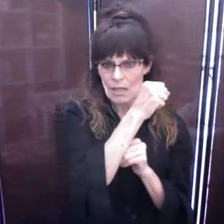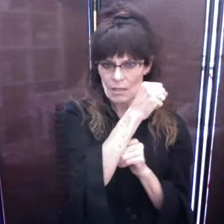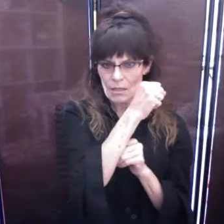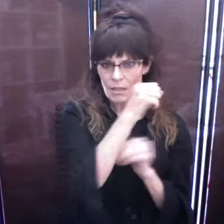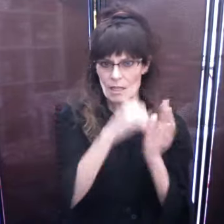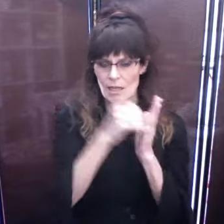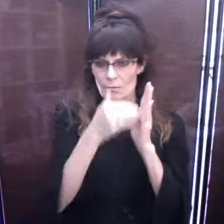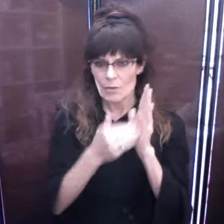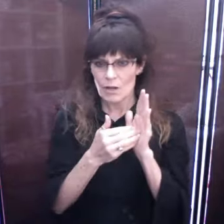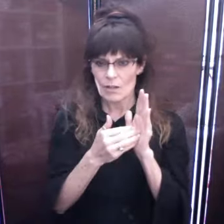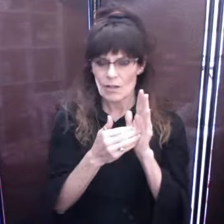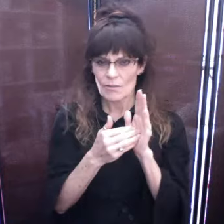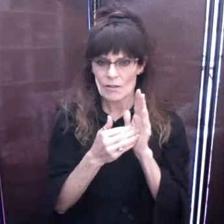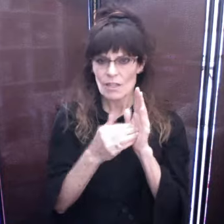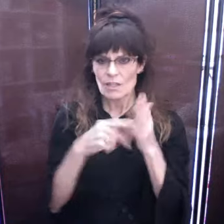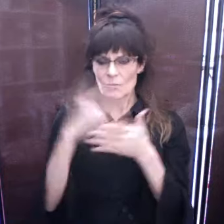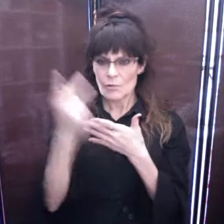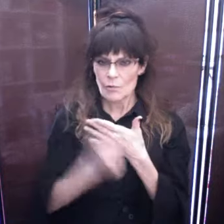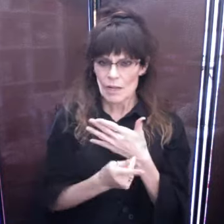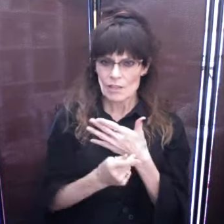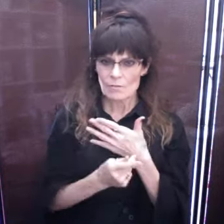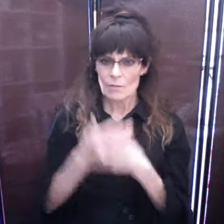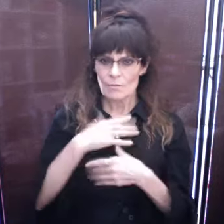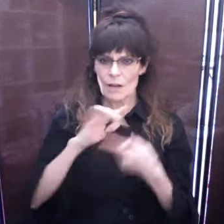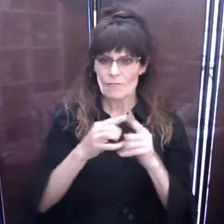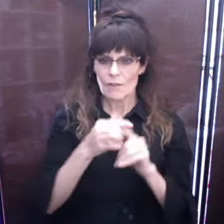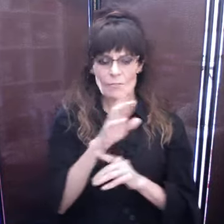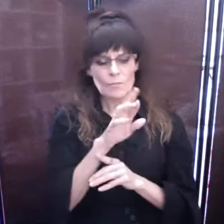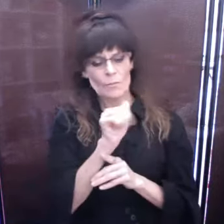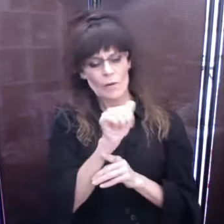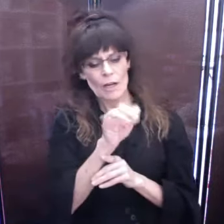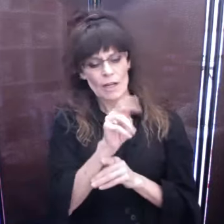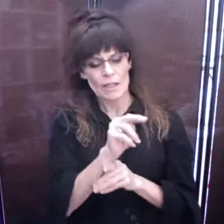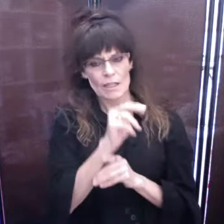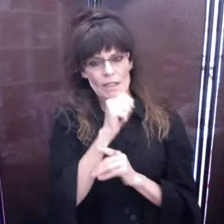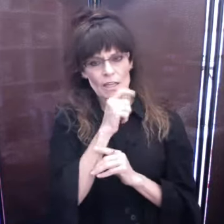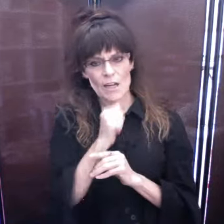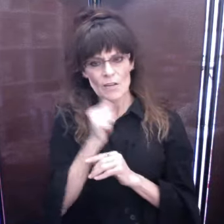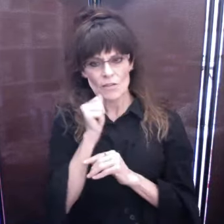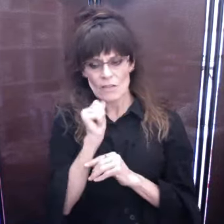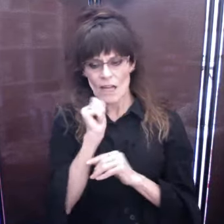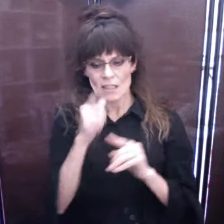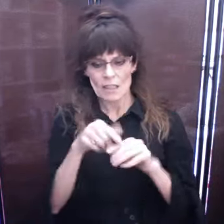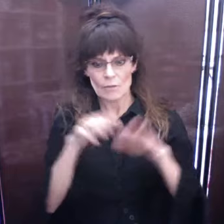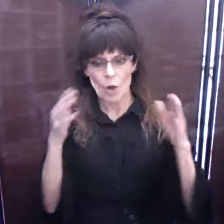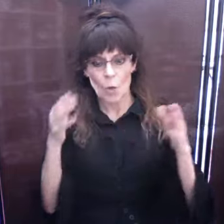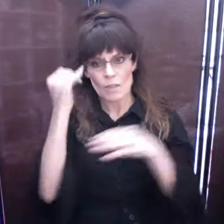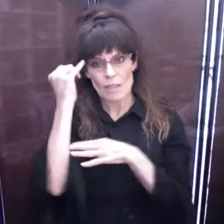of the equation, but it just, my friend Brian Crow back in Tucson, he says it wasn't until I was open to the idea that AA